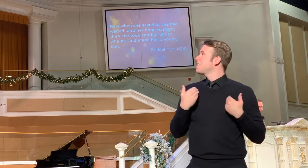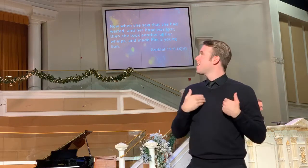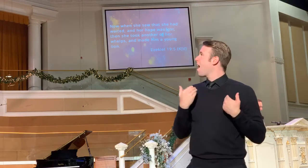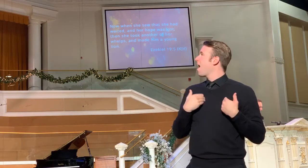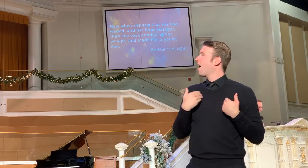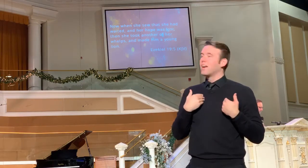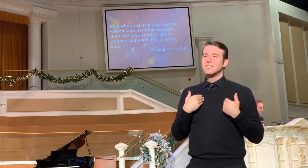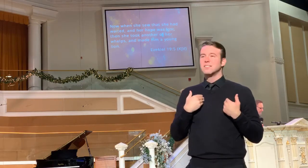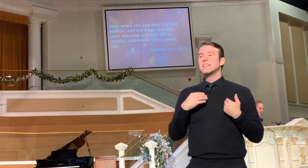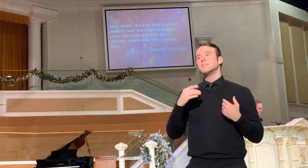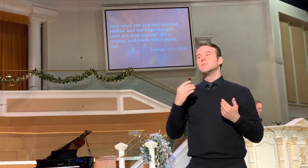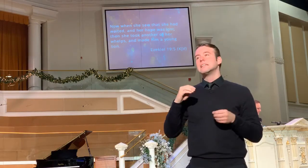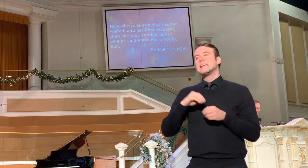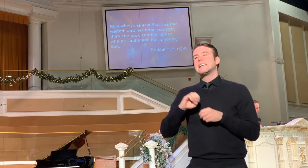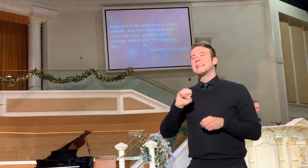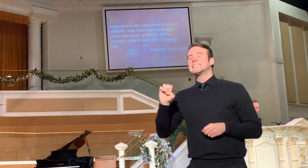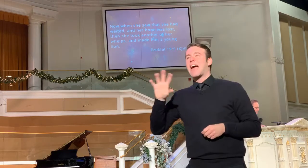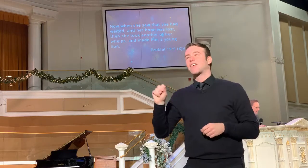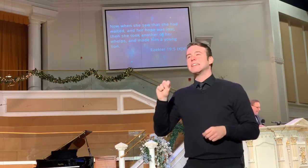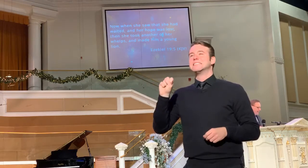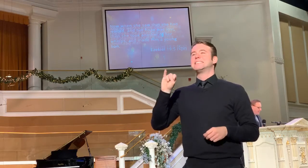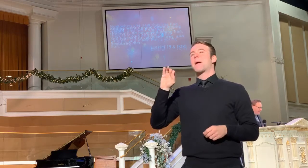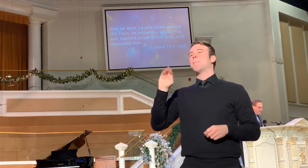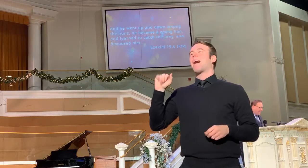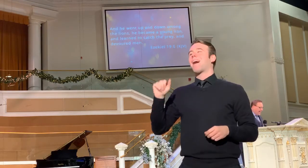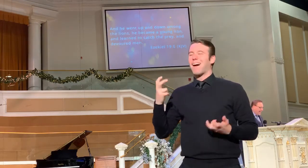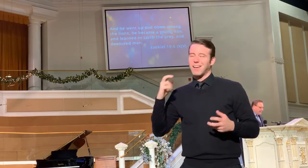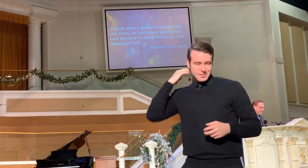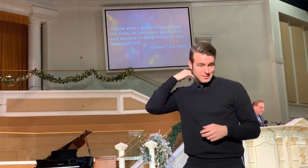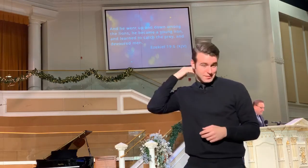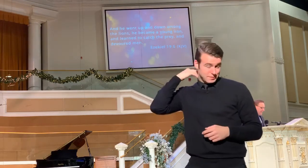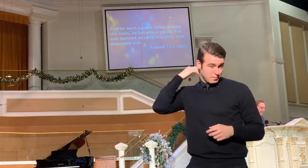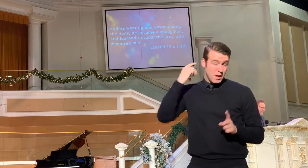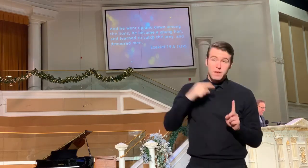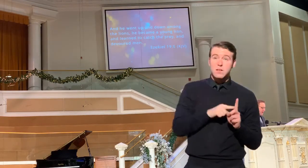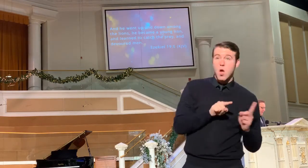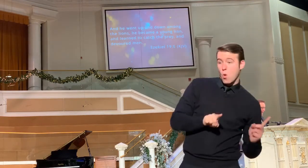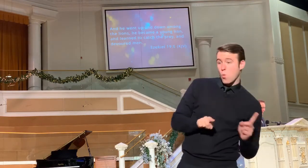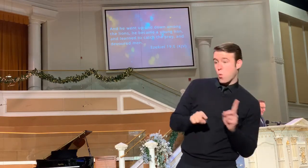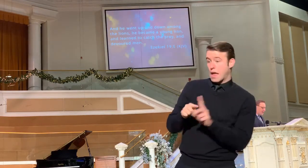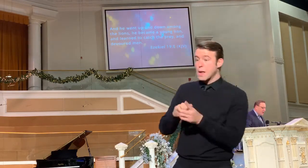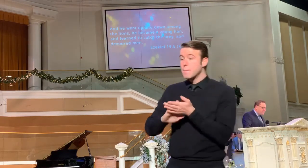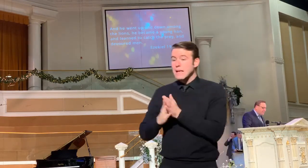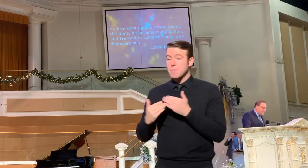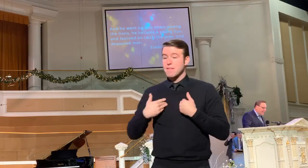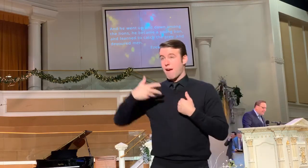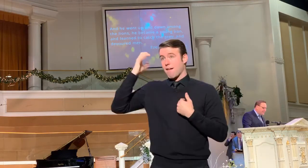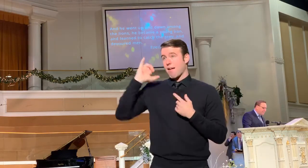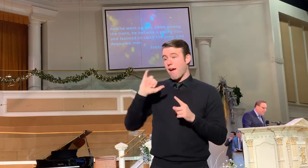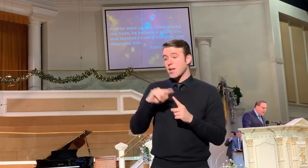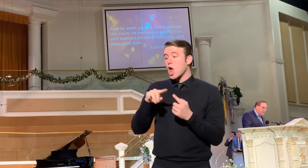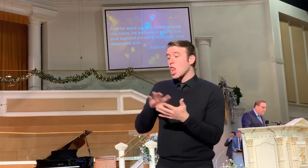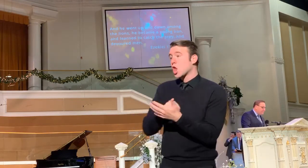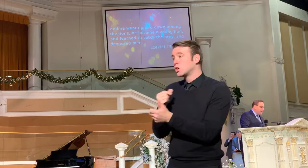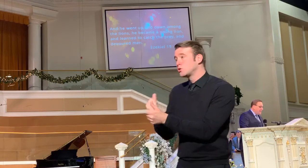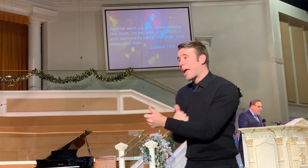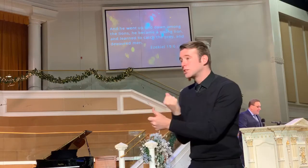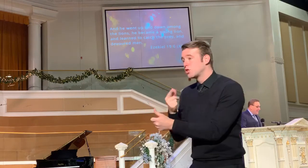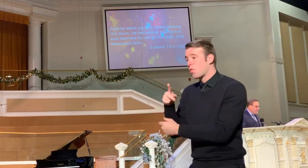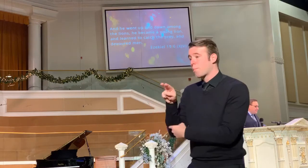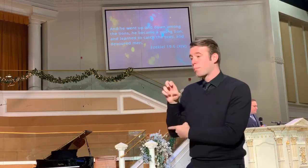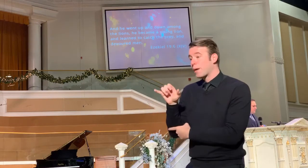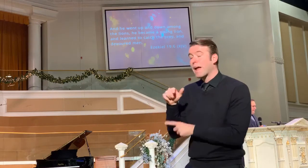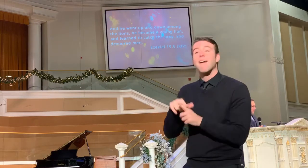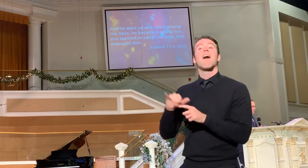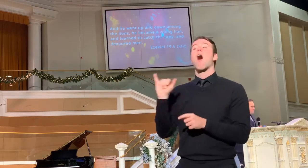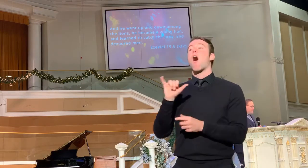were in East Africa. And he went up and down among the lions. He became a young lion and learned to catch the prey. And